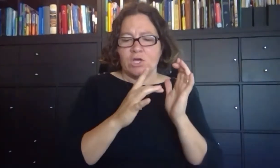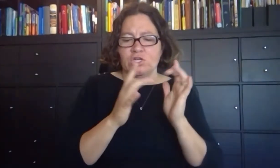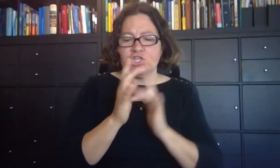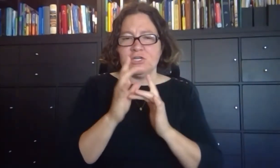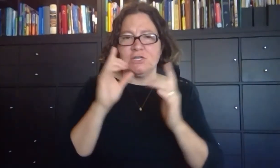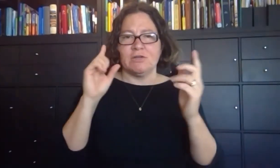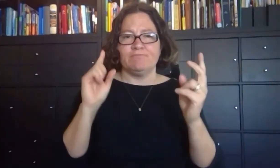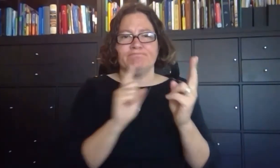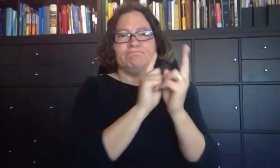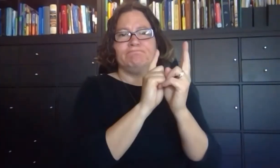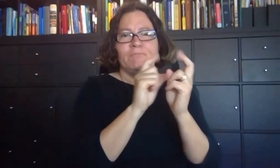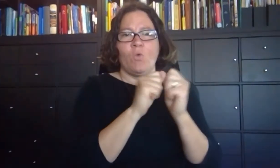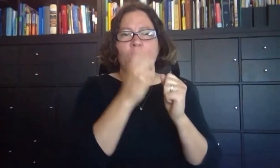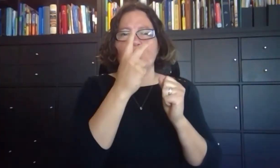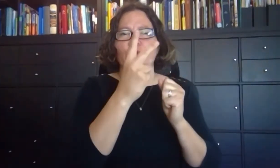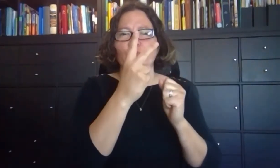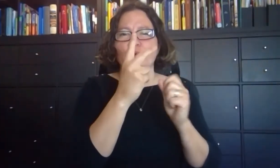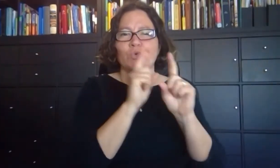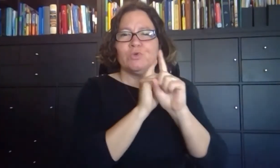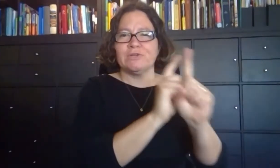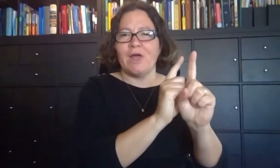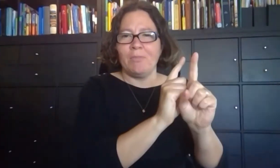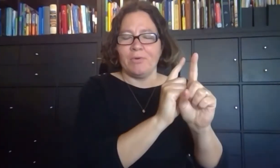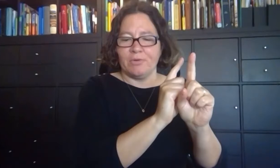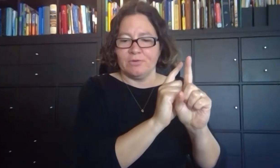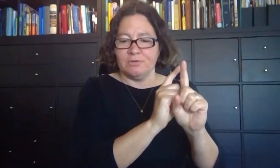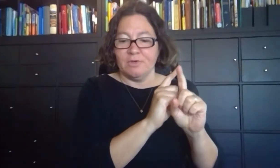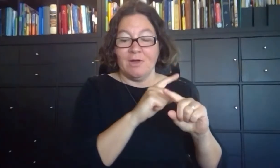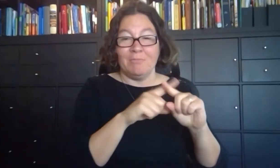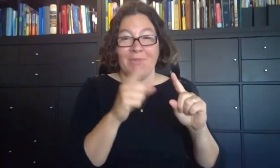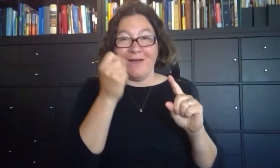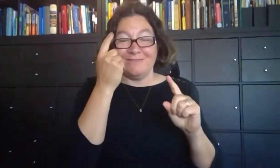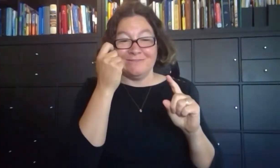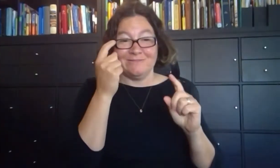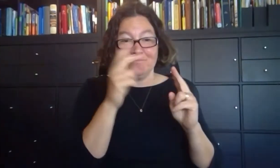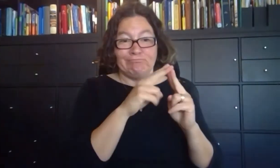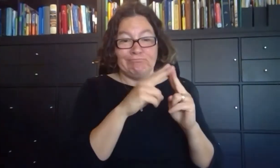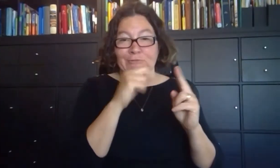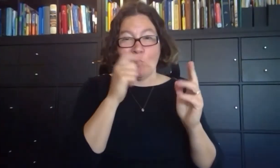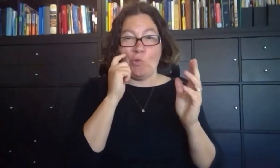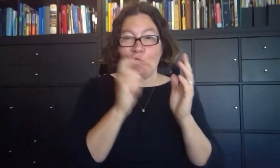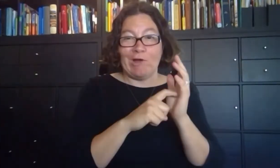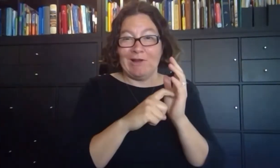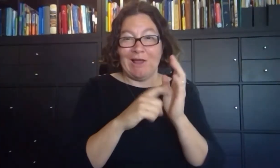Gospel lesson for today talks about how Jesus shows up with two